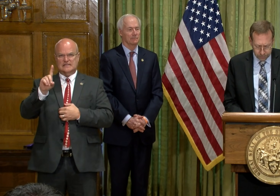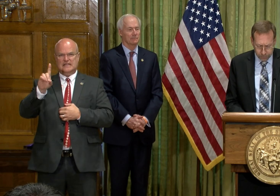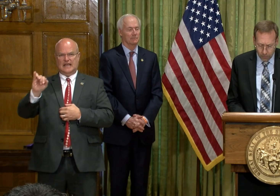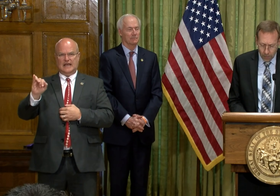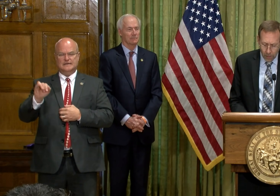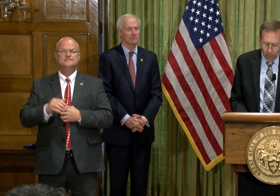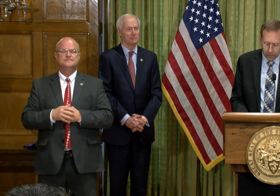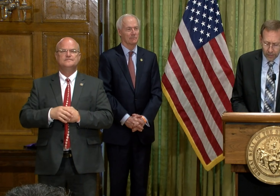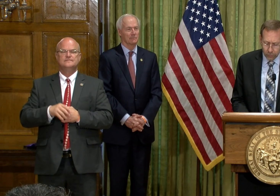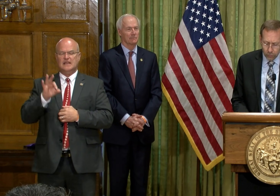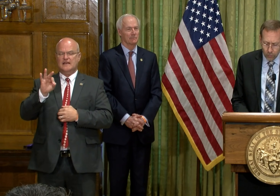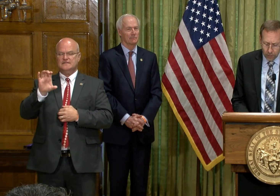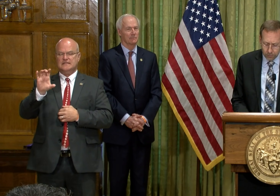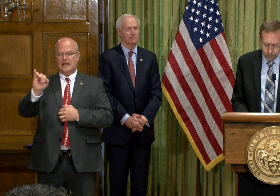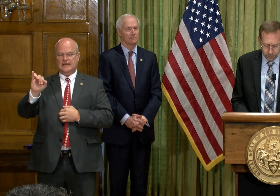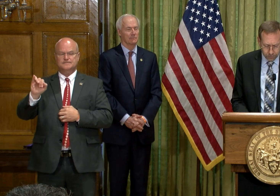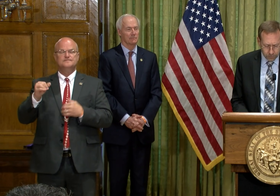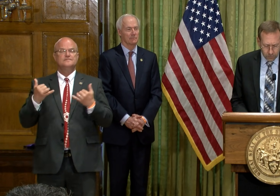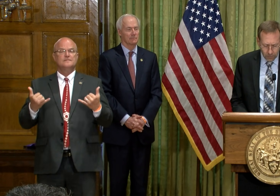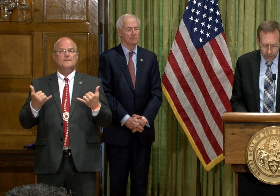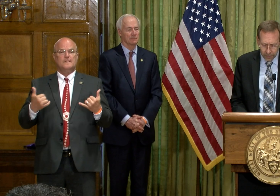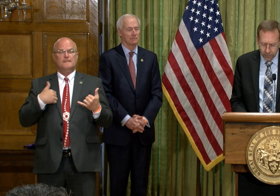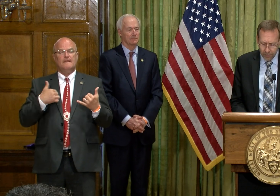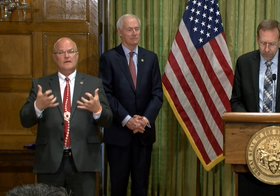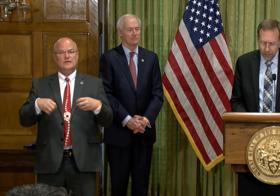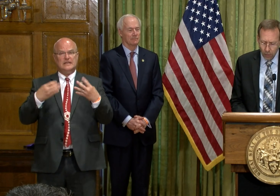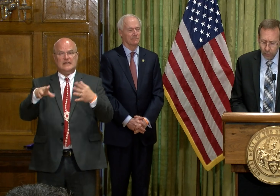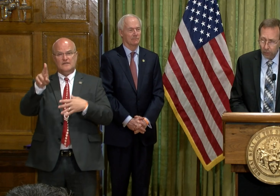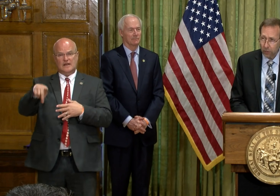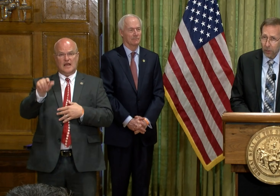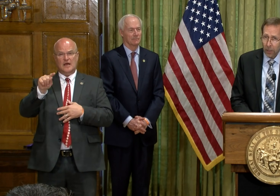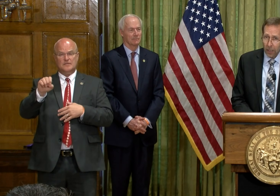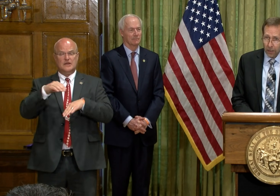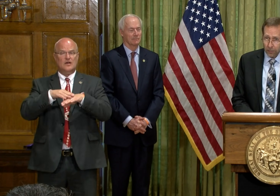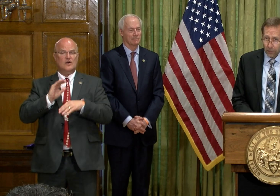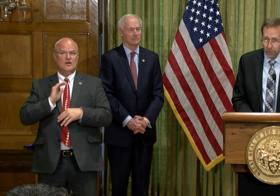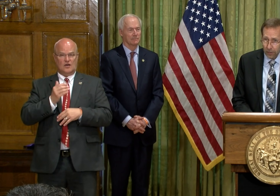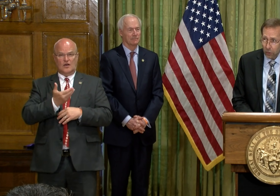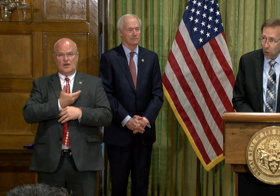FCI. I'd like to give an update on our